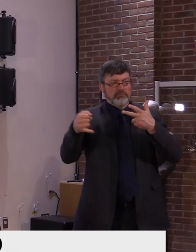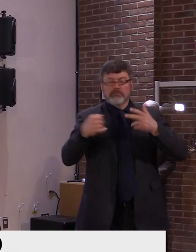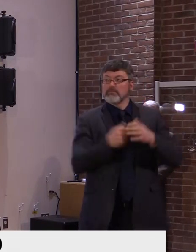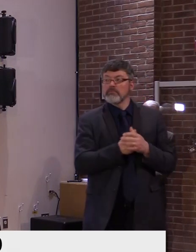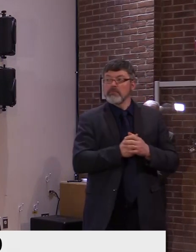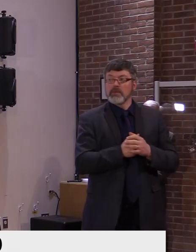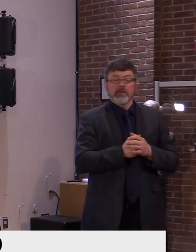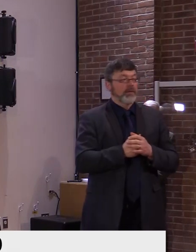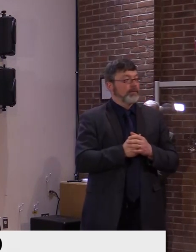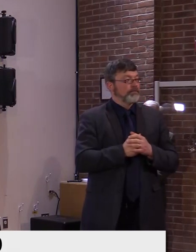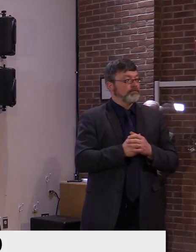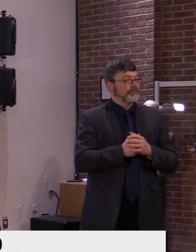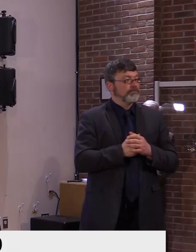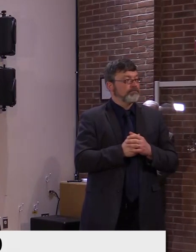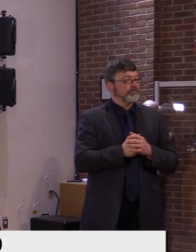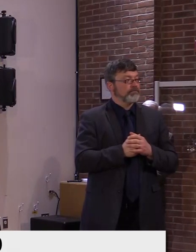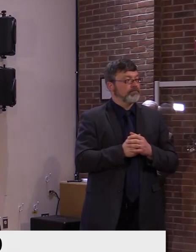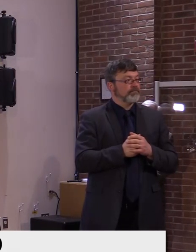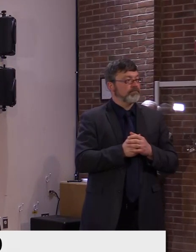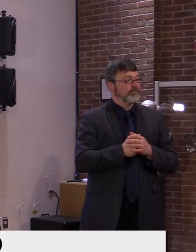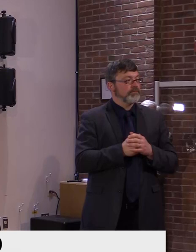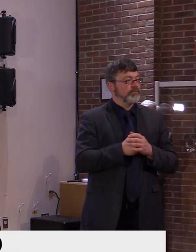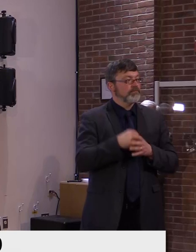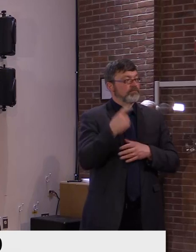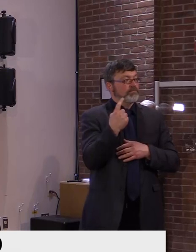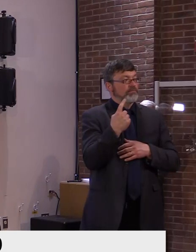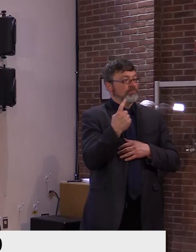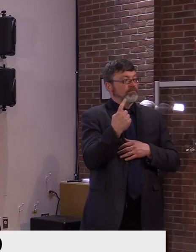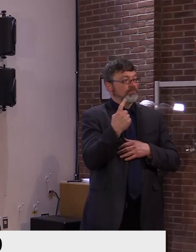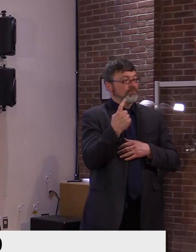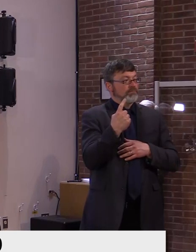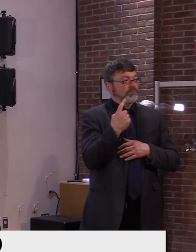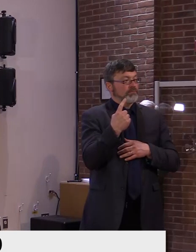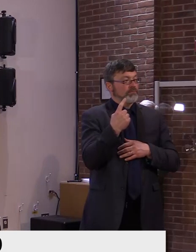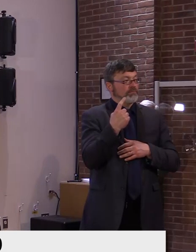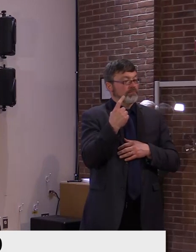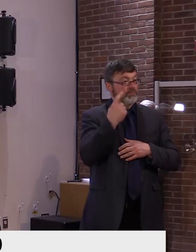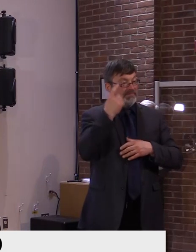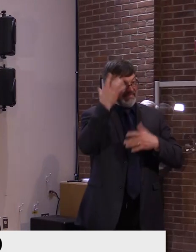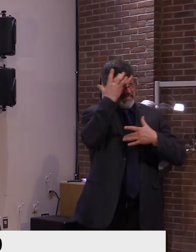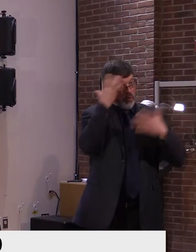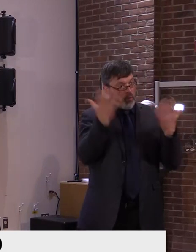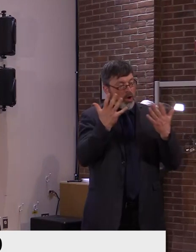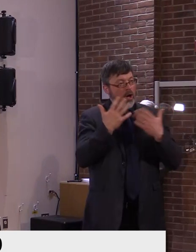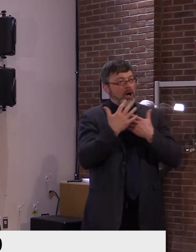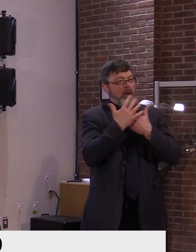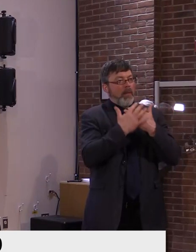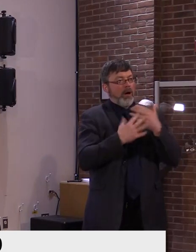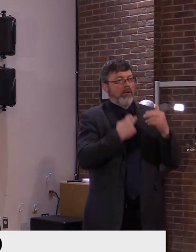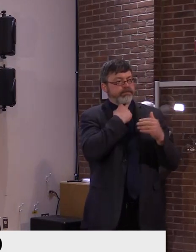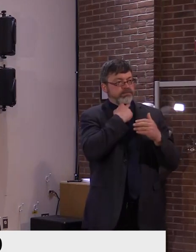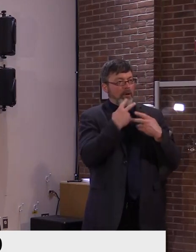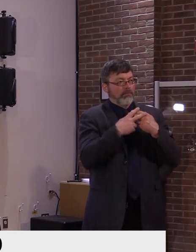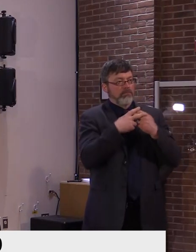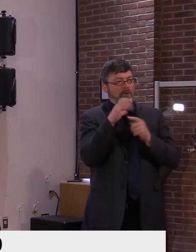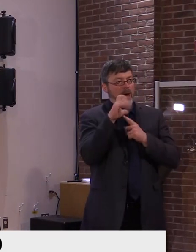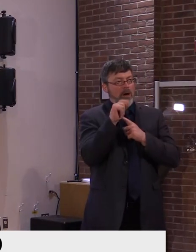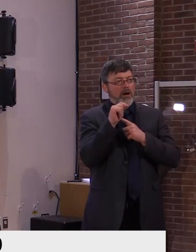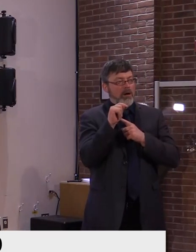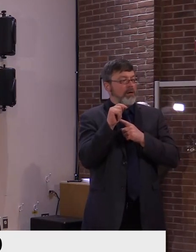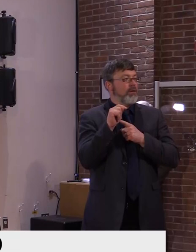clinical syndrome that is now being reported of blood clotting, but it's blood clotting in